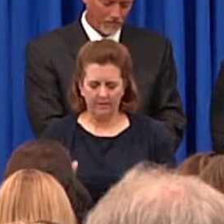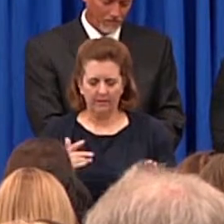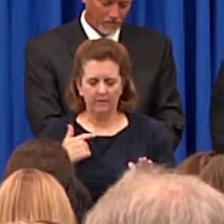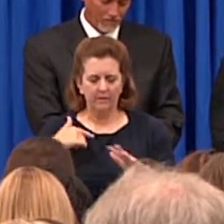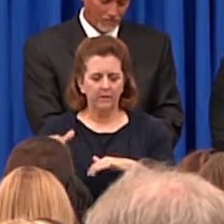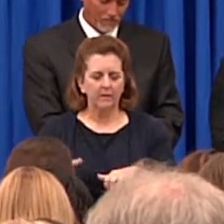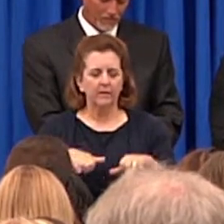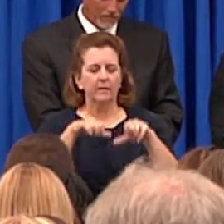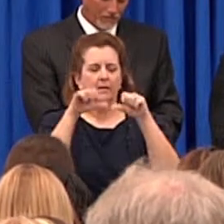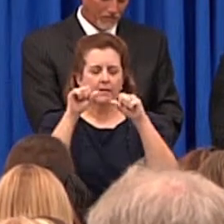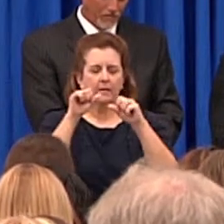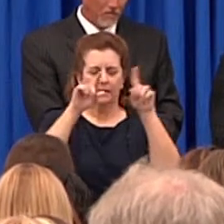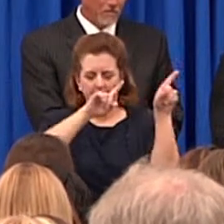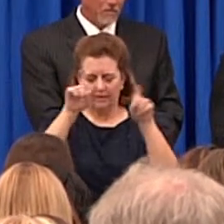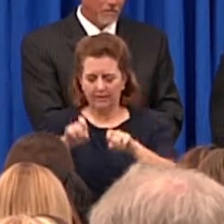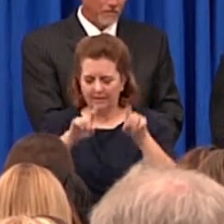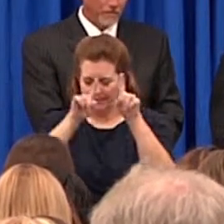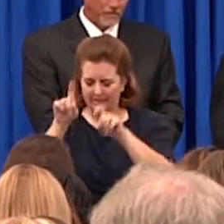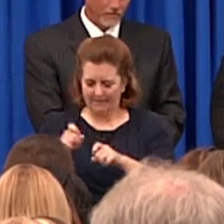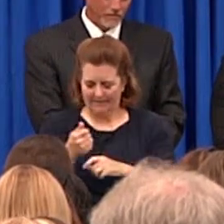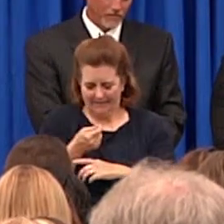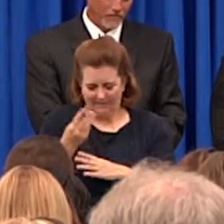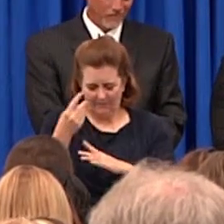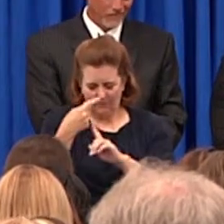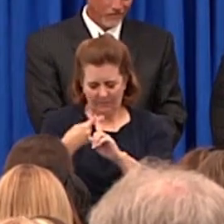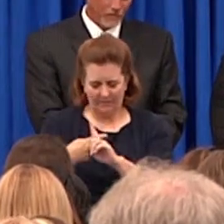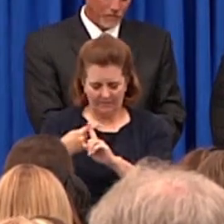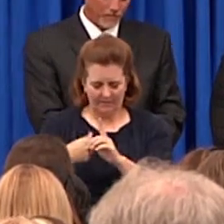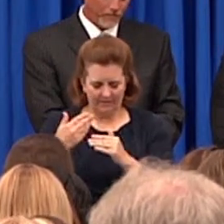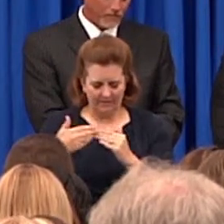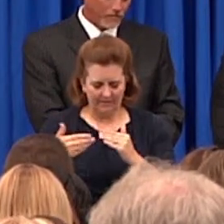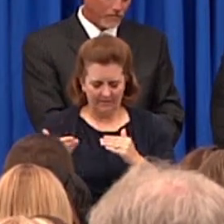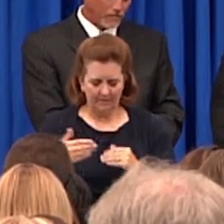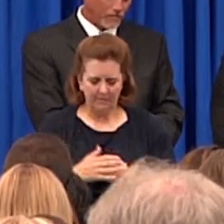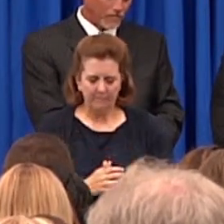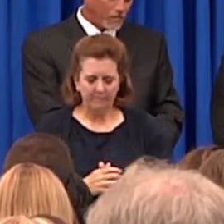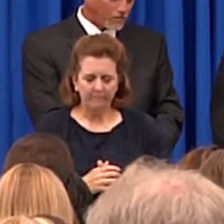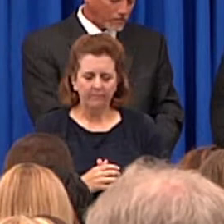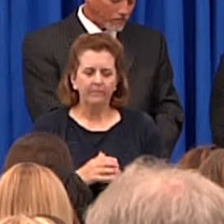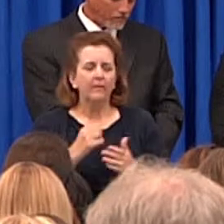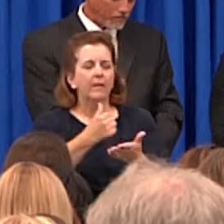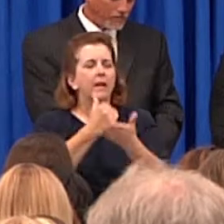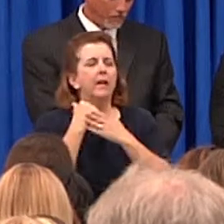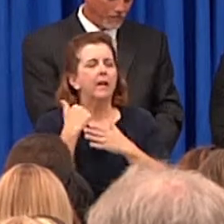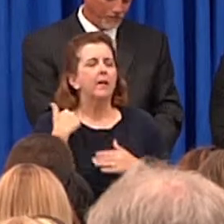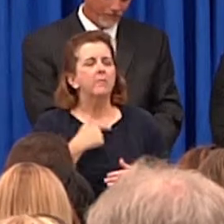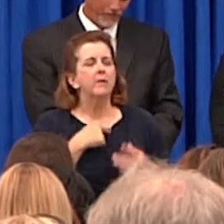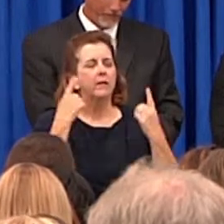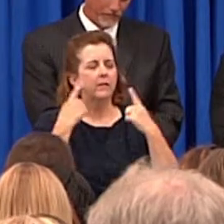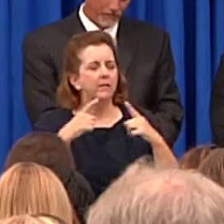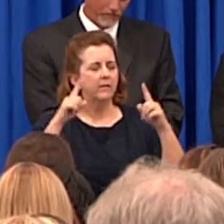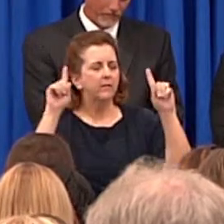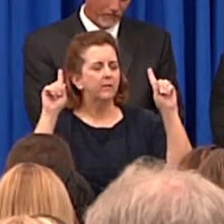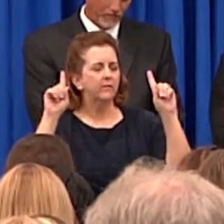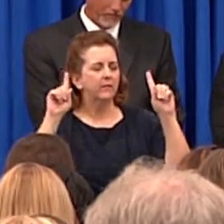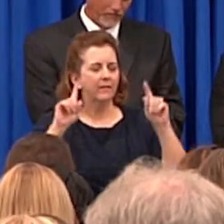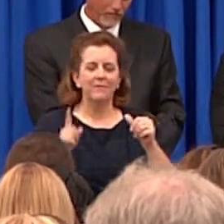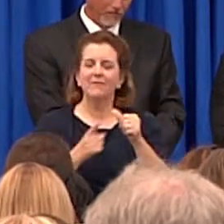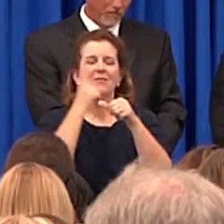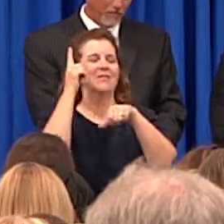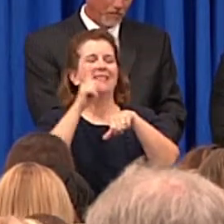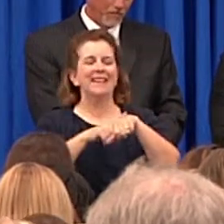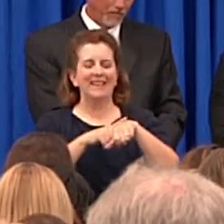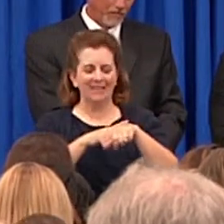take our NCLEX in the next several months. Help us to be successful the first time we take